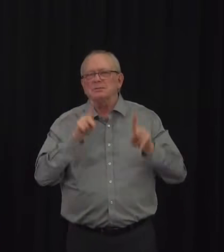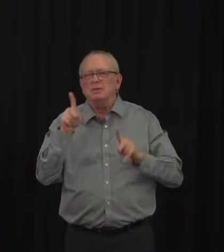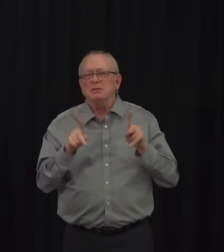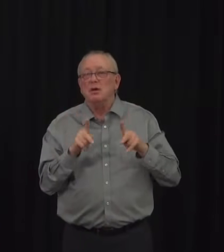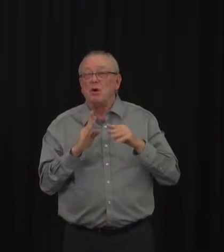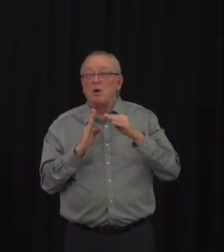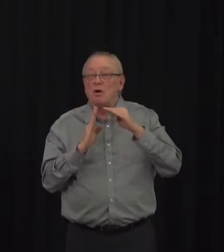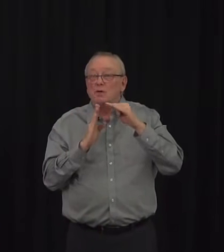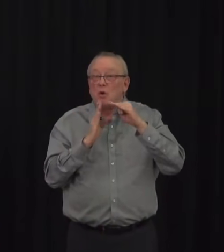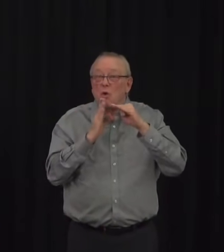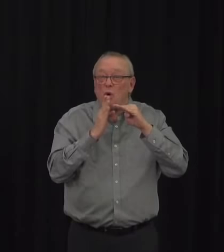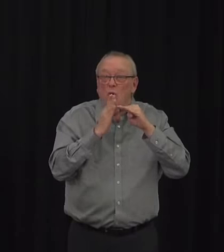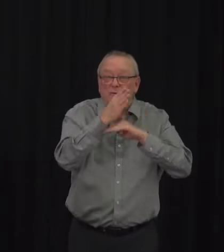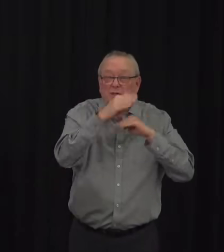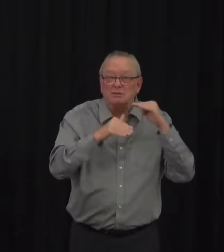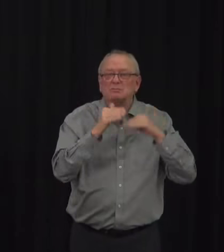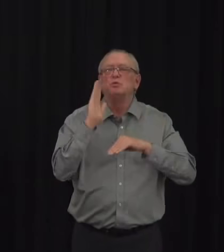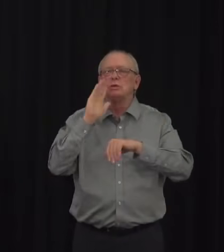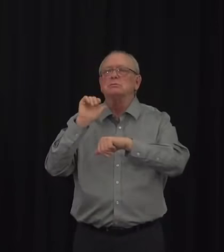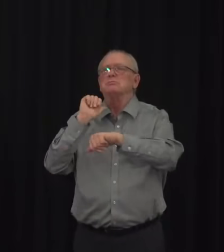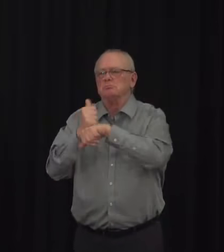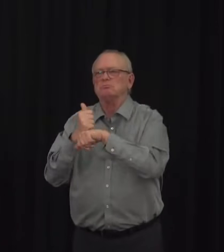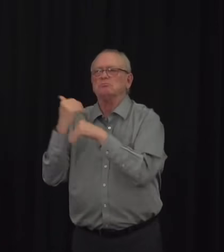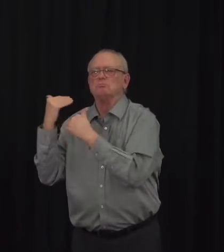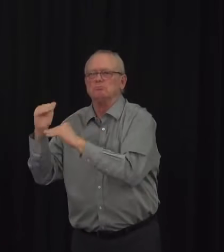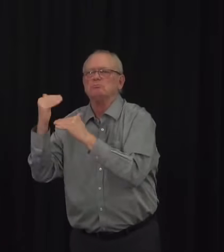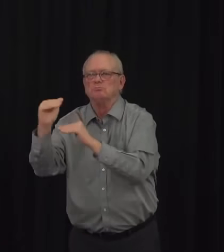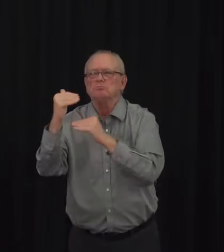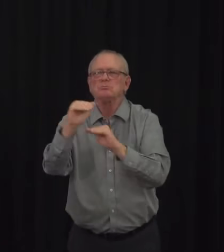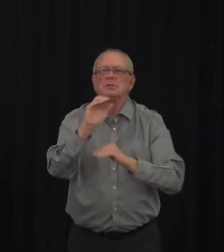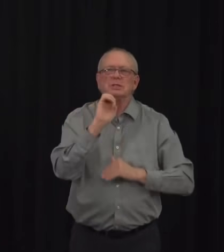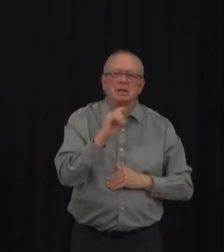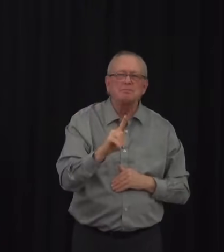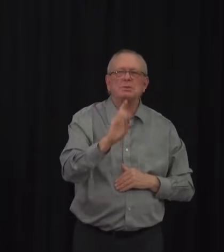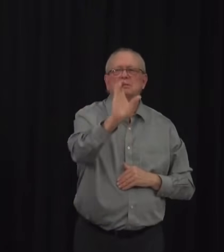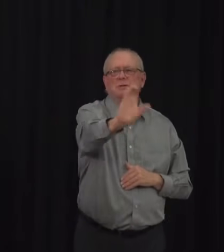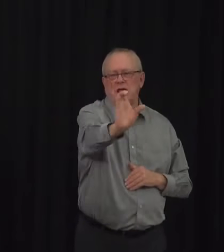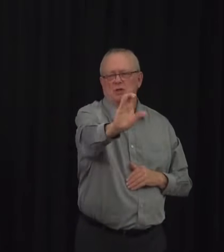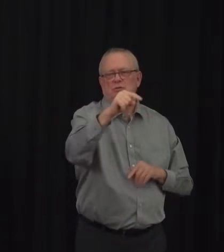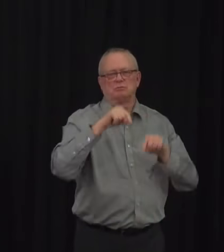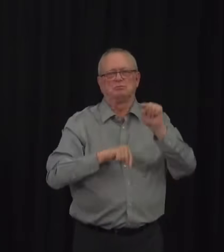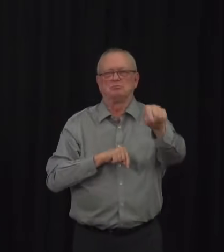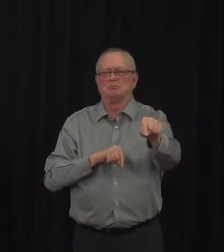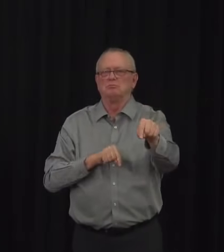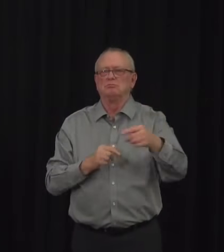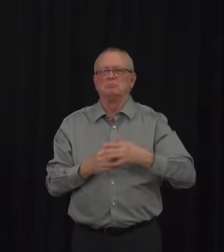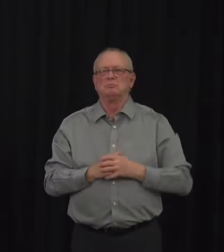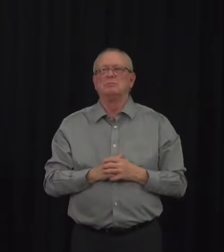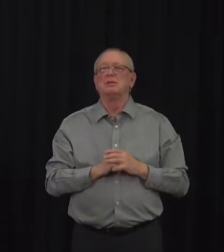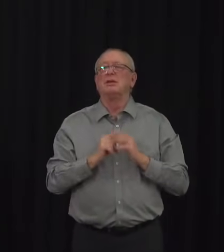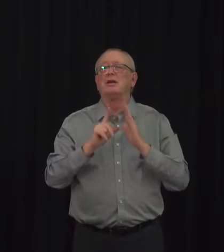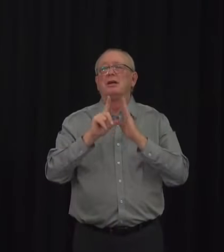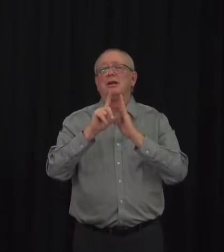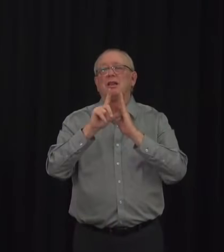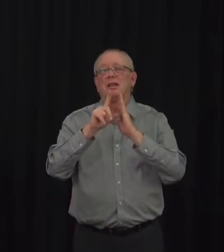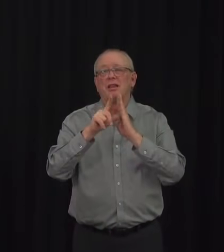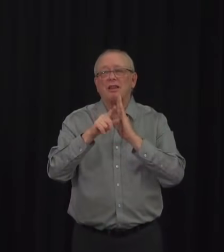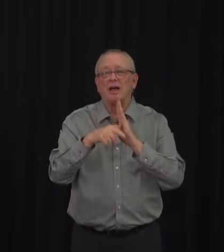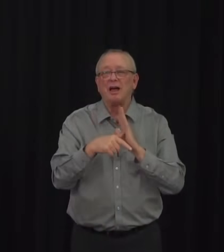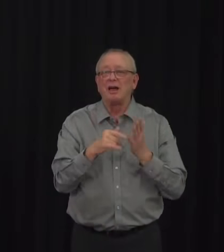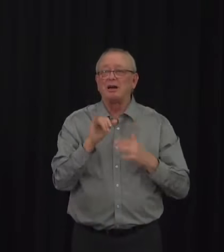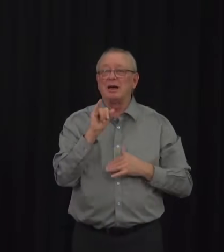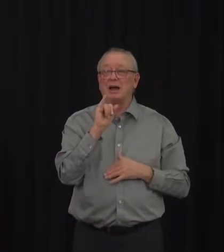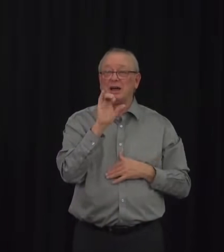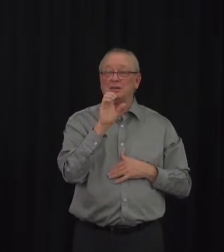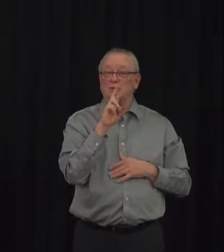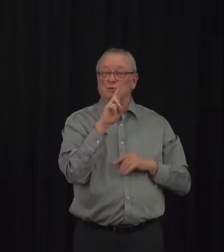place on gatherings in Edmonton and Calgary. We then, unfortunately, did pass that 50% of our threshold ICU.